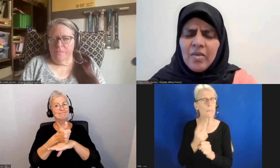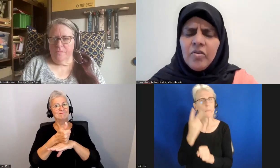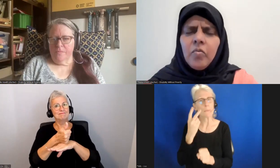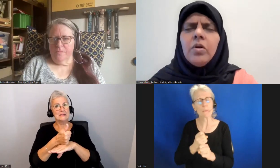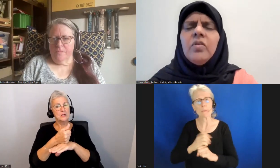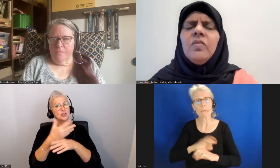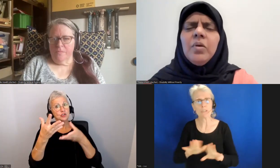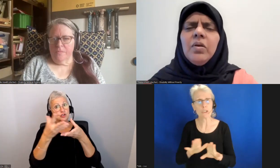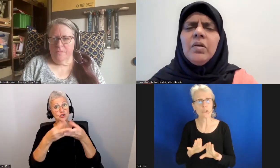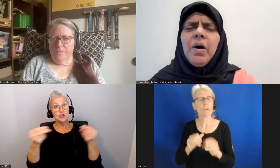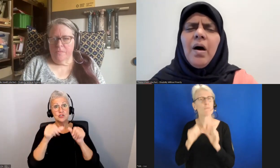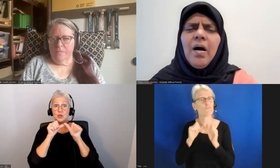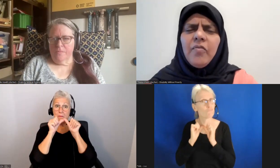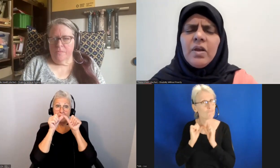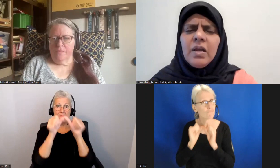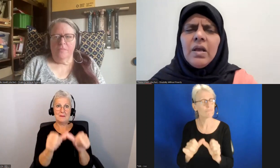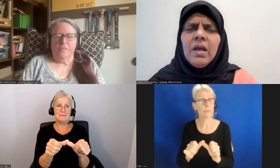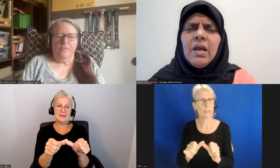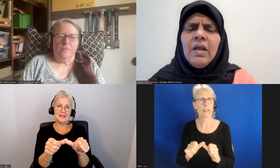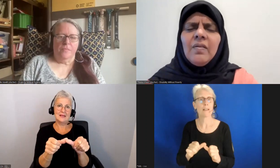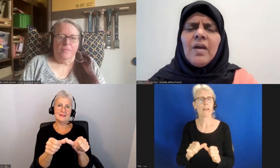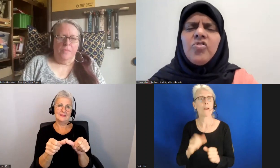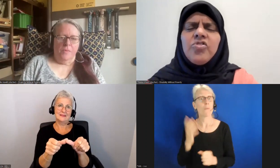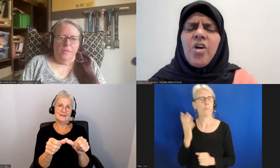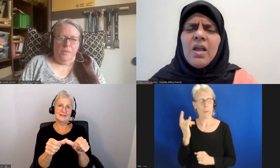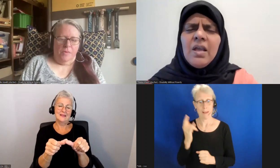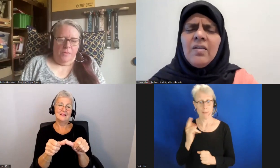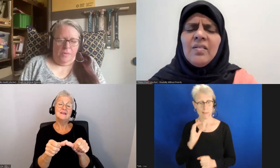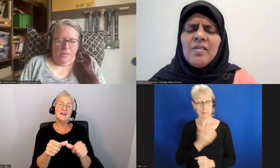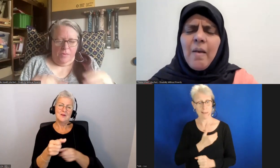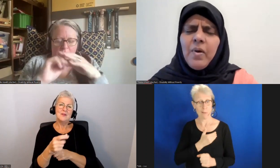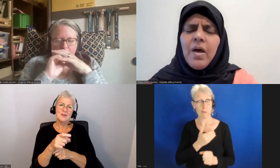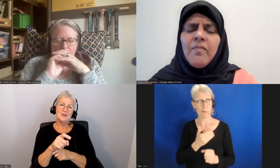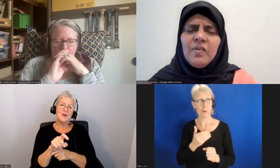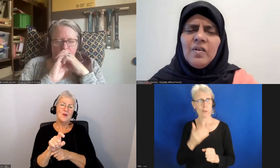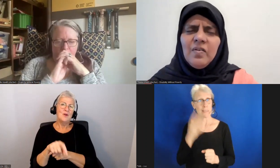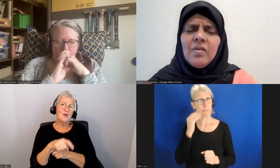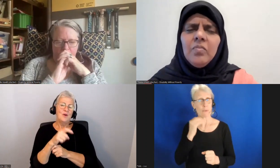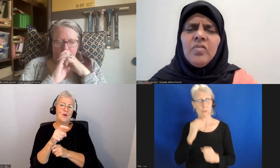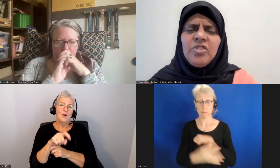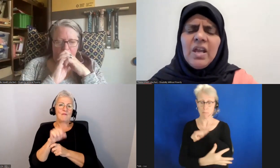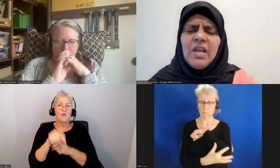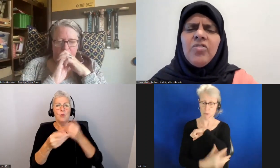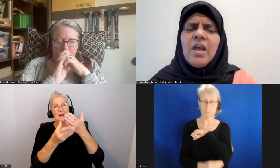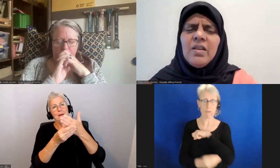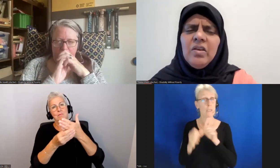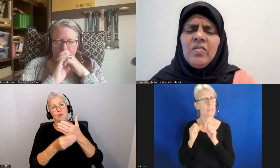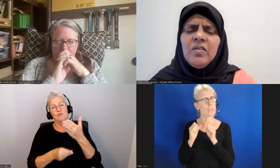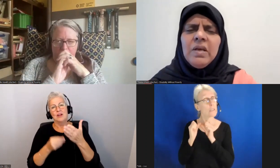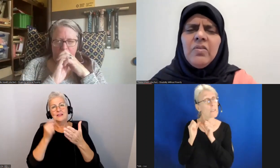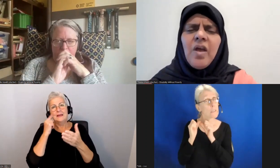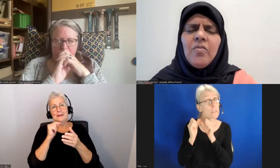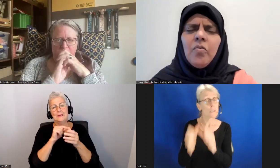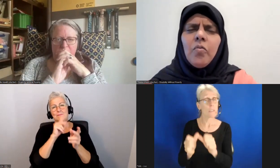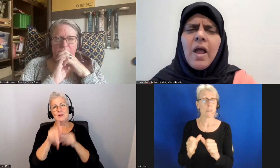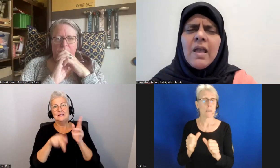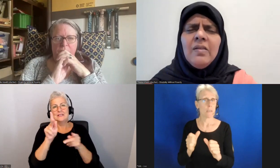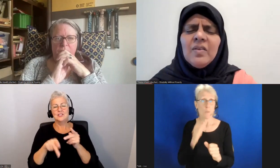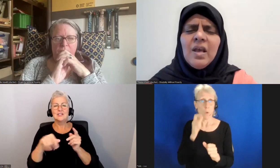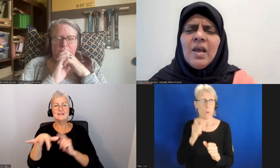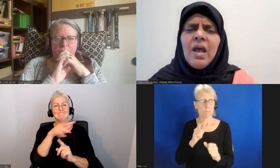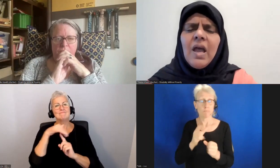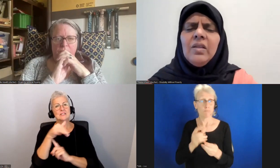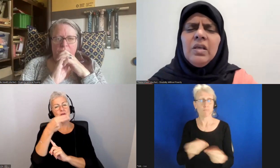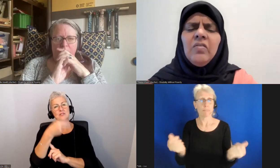the path toward disability poverty. It's a giant step of systems change that needs to be done